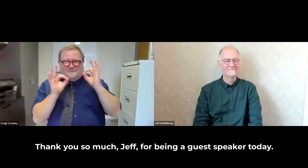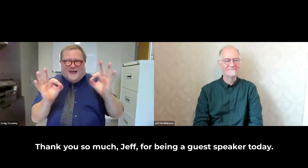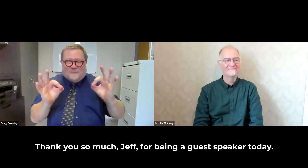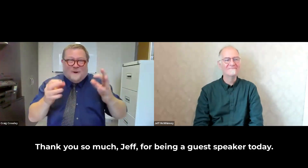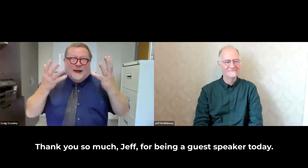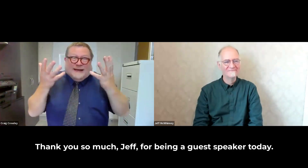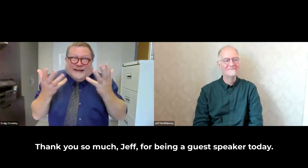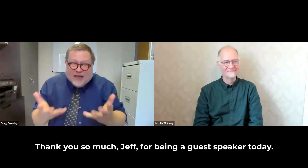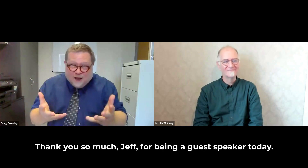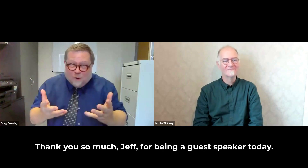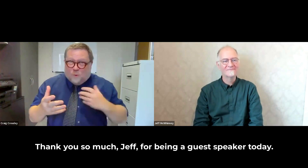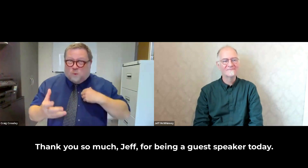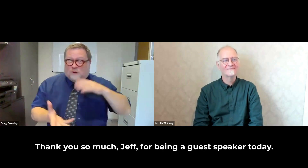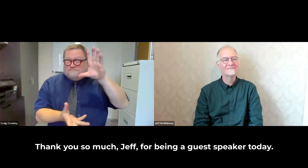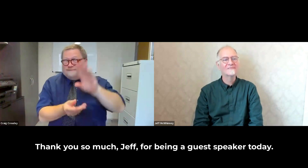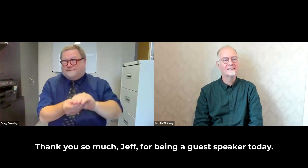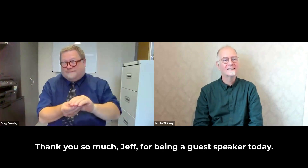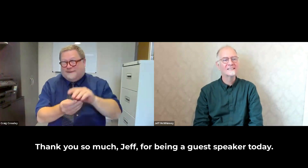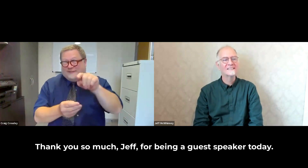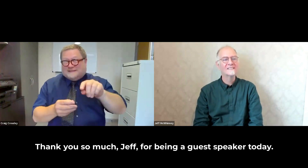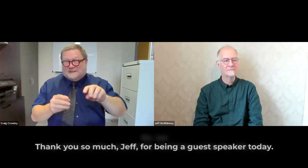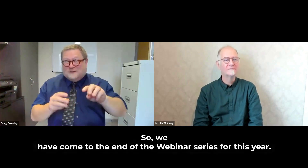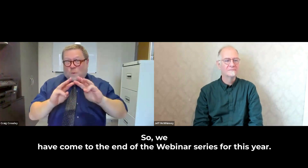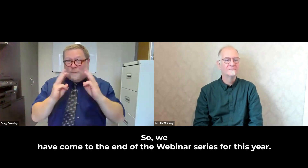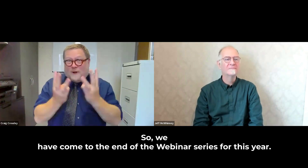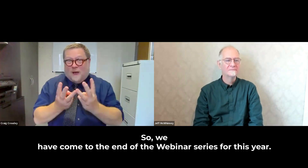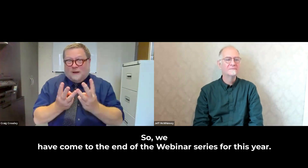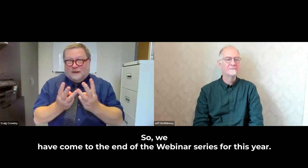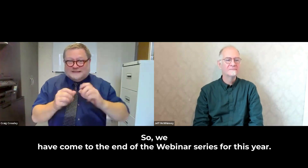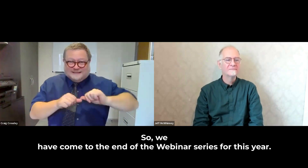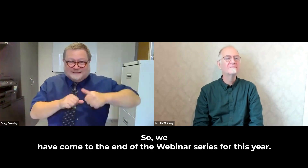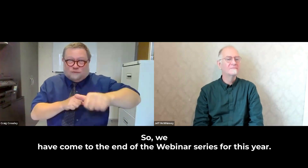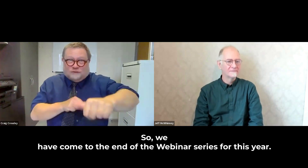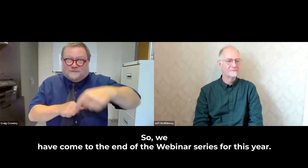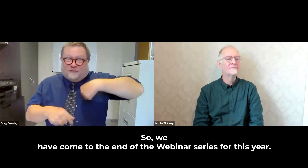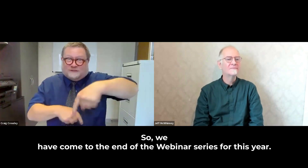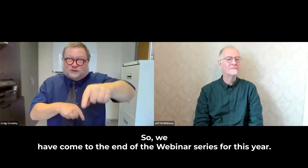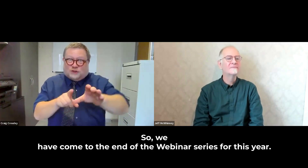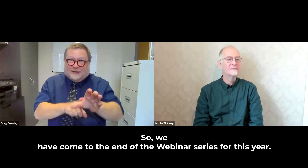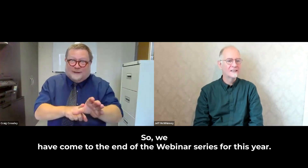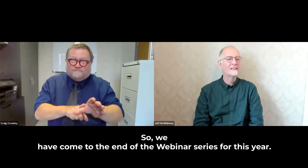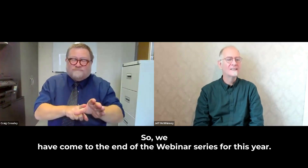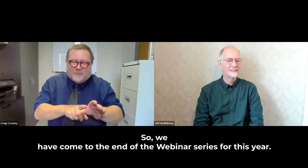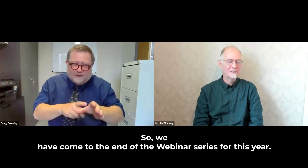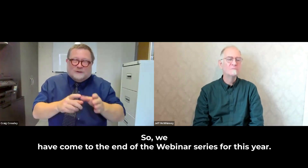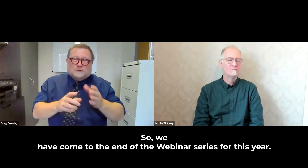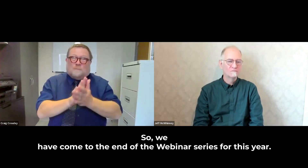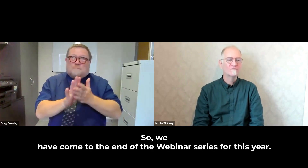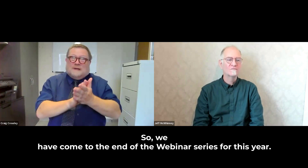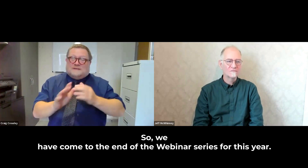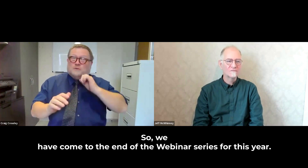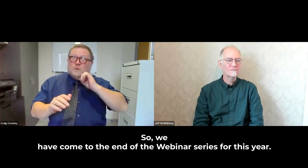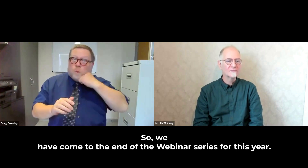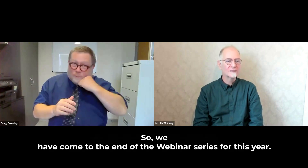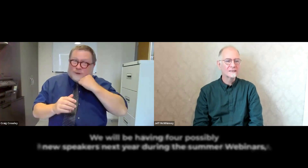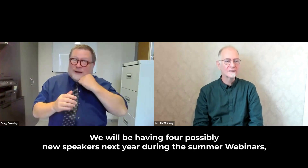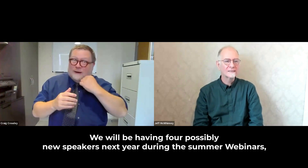you so much, Jeff, for being a guest speaker today. So we have come to the end of the webinar series for this